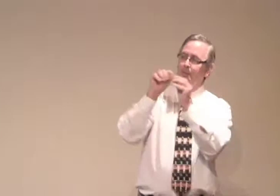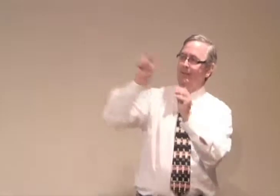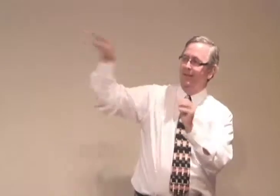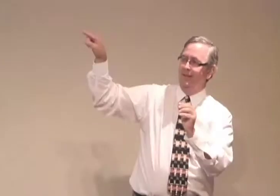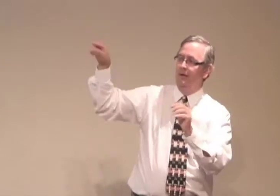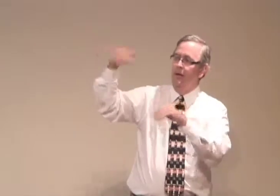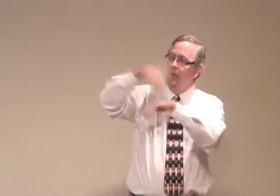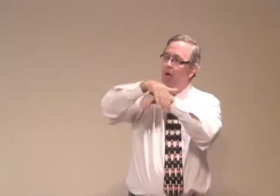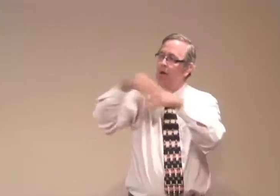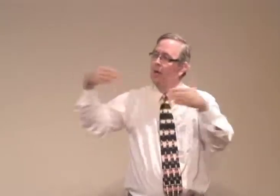my room.